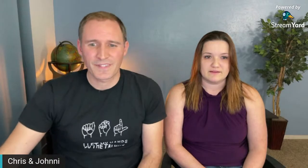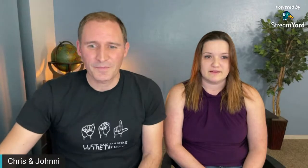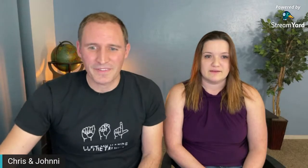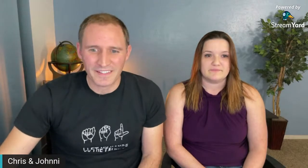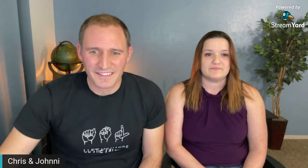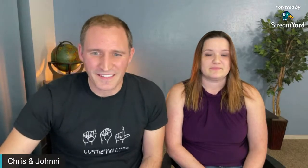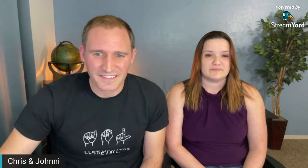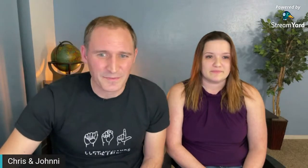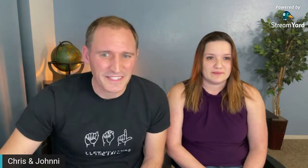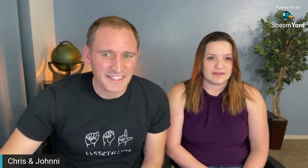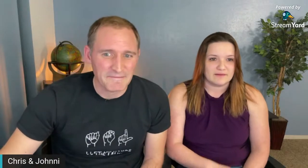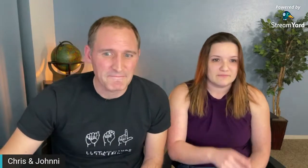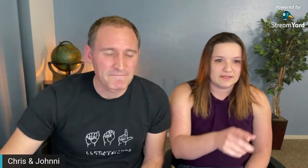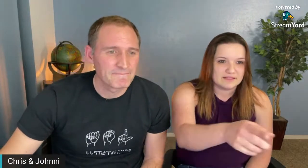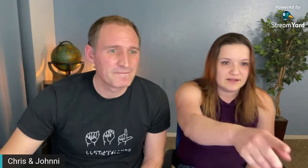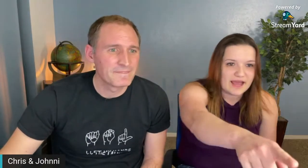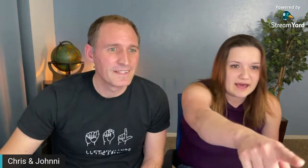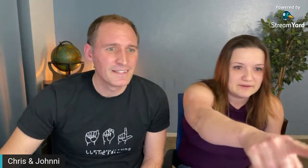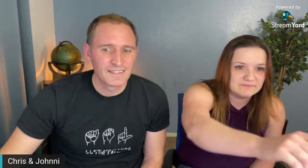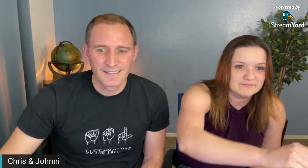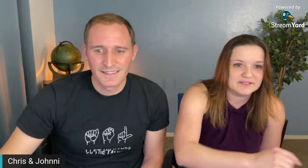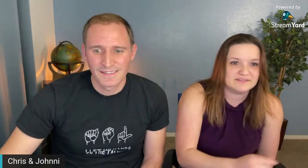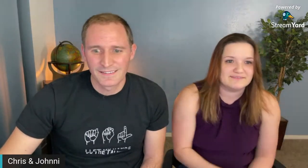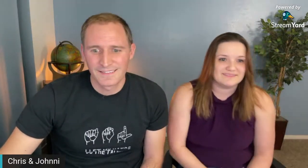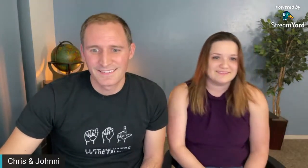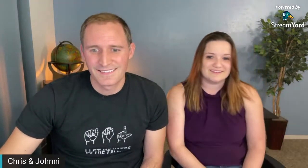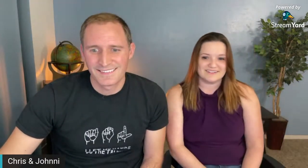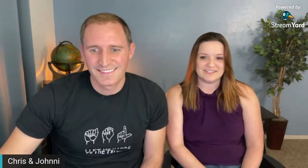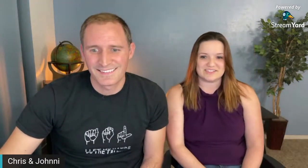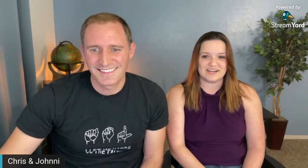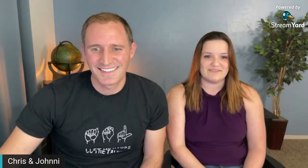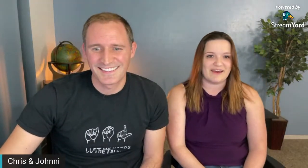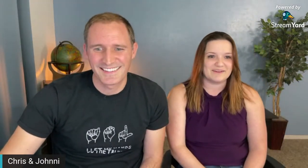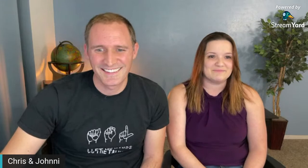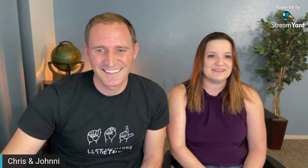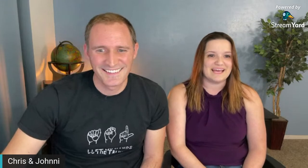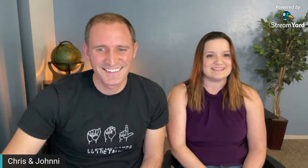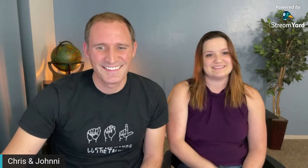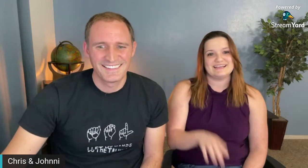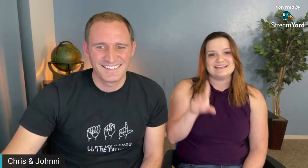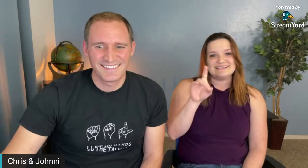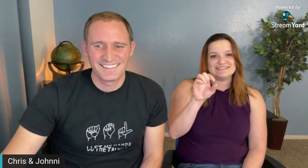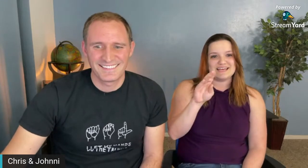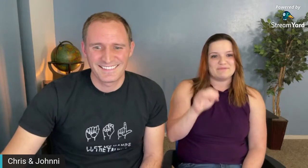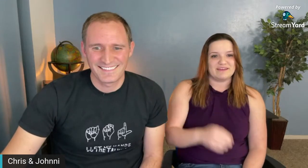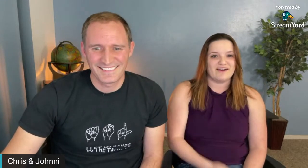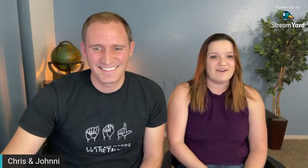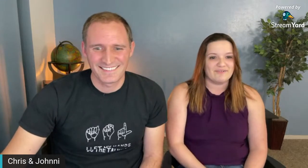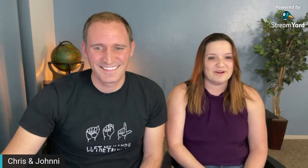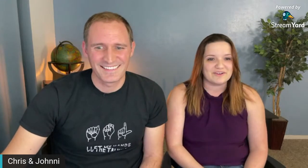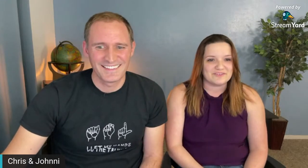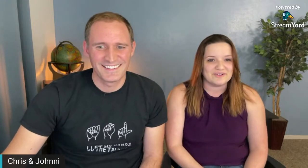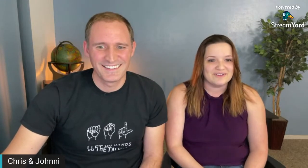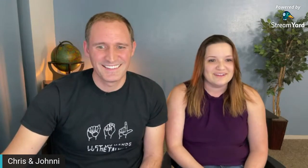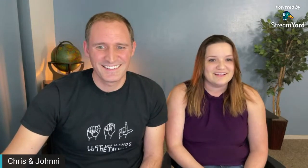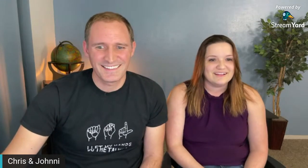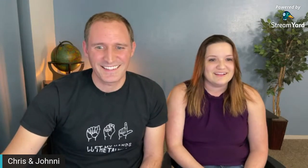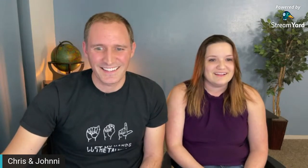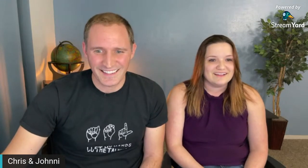Oh, I think I saw somebody get it. Yep, right there. Adam. Good job, Adam. Yes. Debbie. Oh, wonderful.